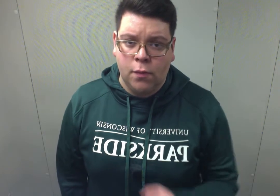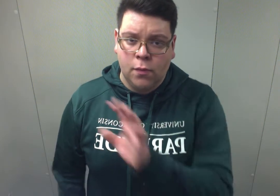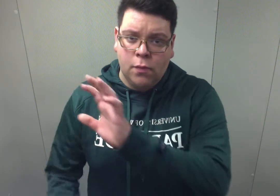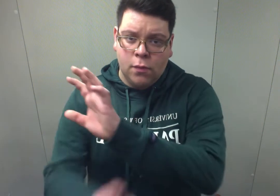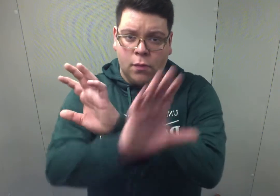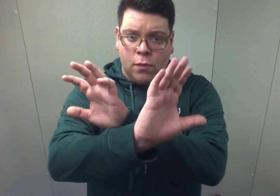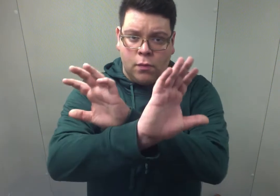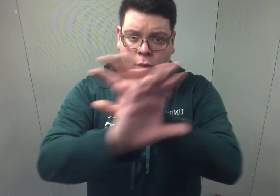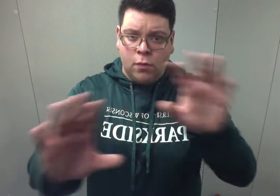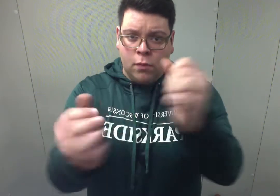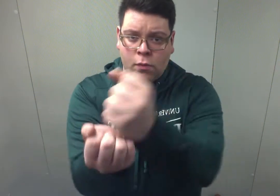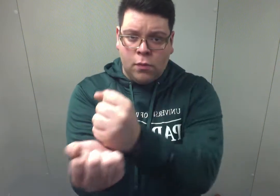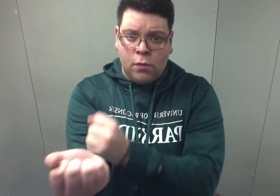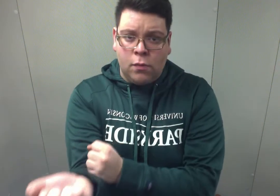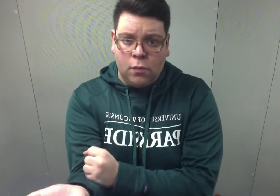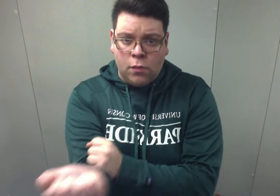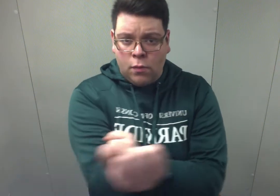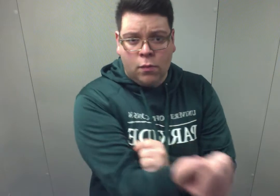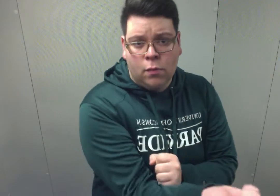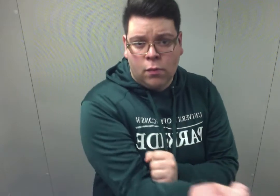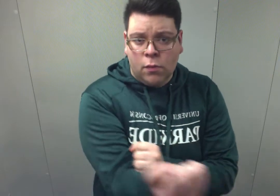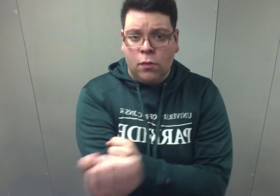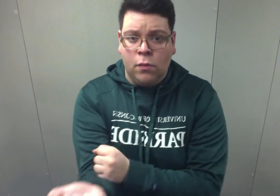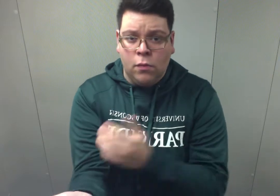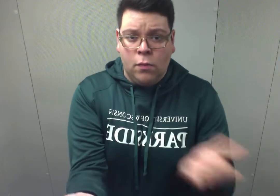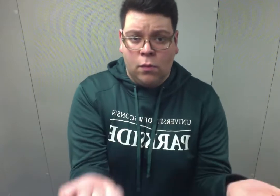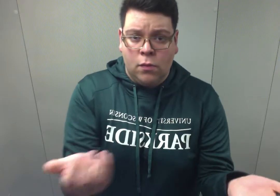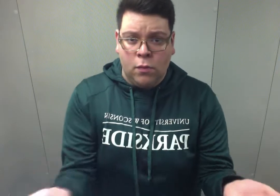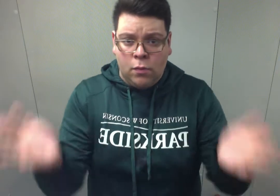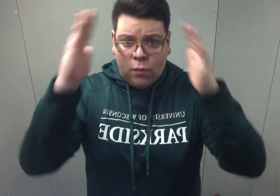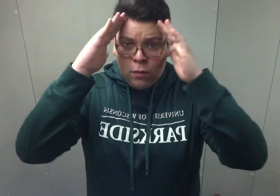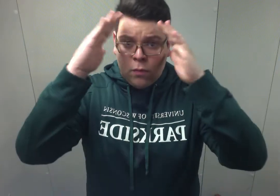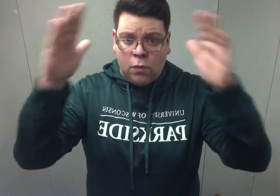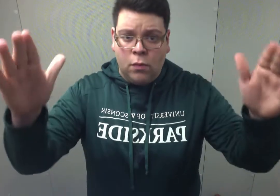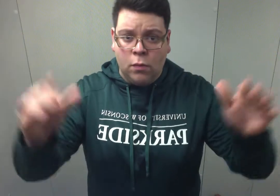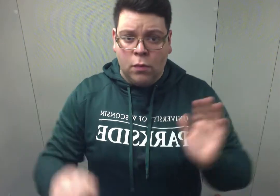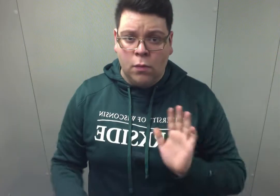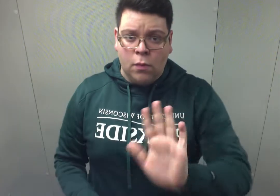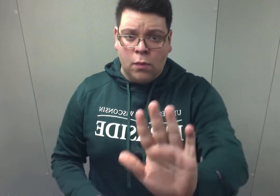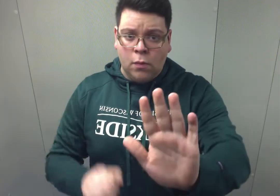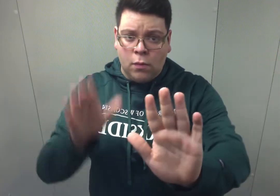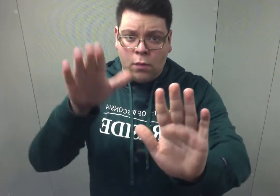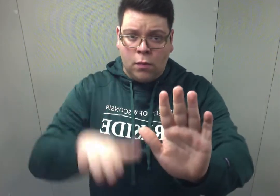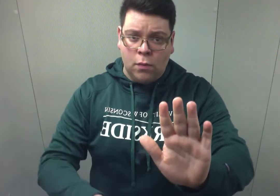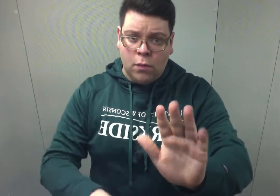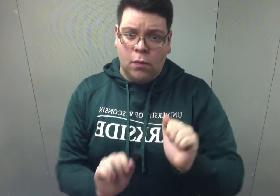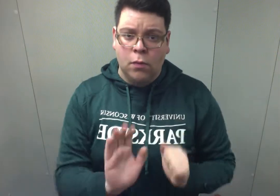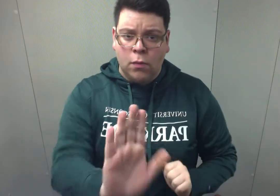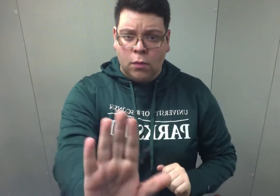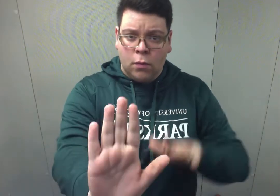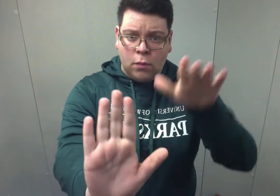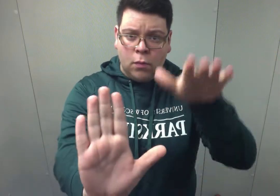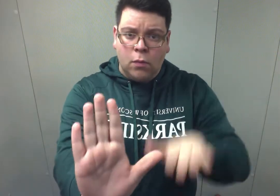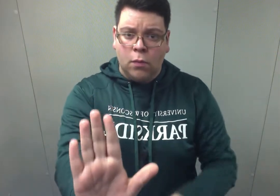Body girls, don't get hurt, can't feel anything, when will I learn? I push it down, push it down,